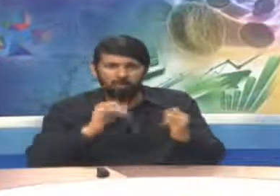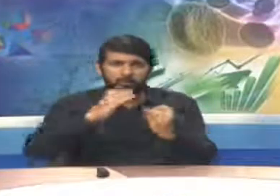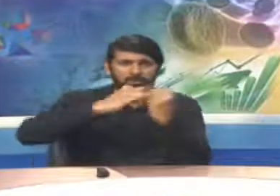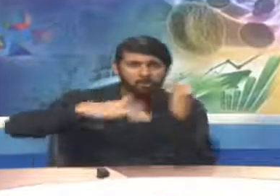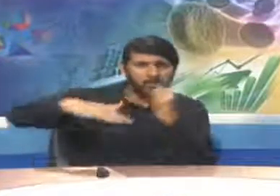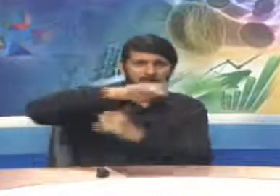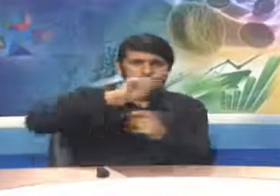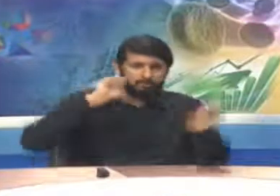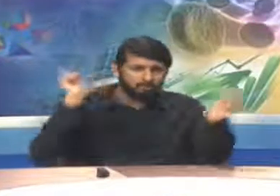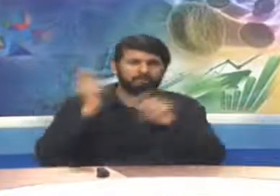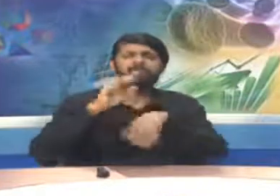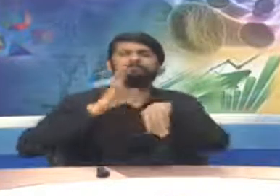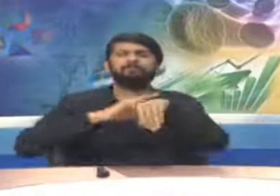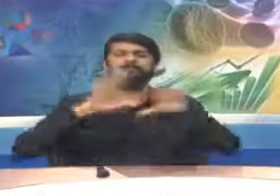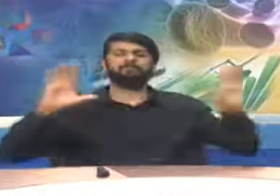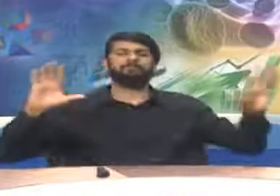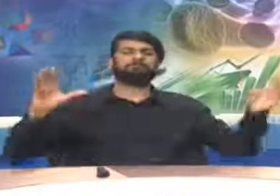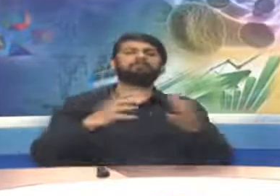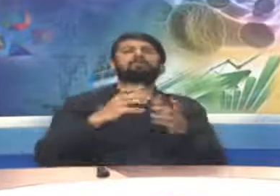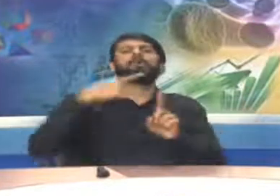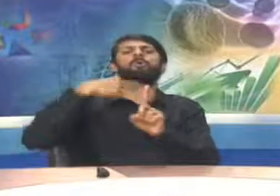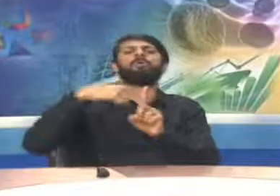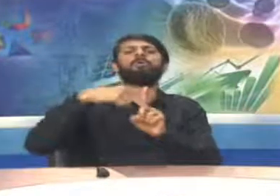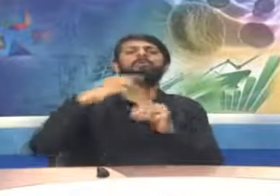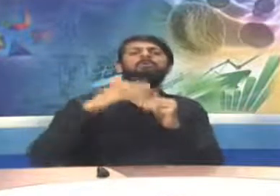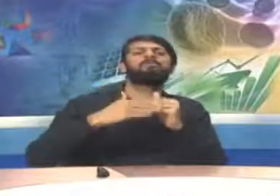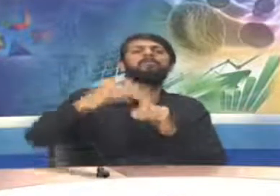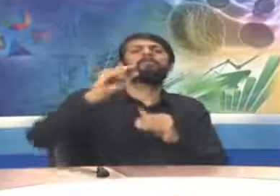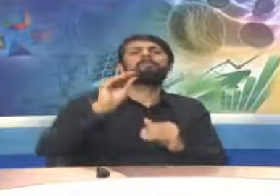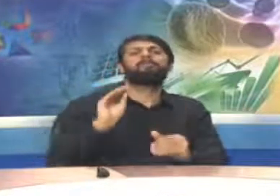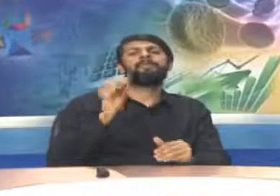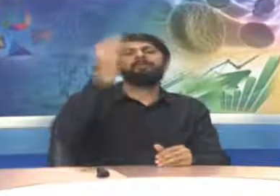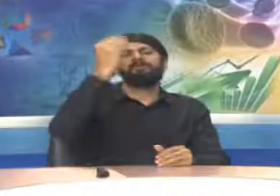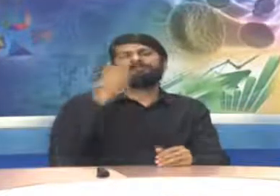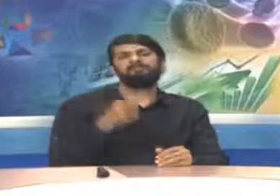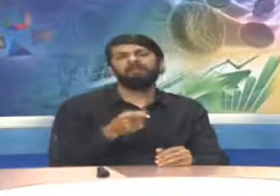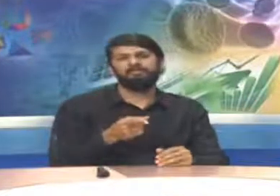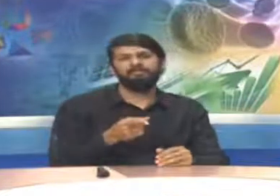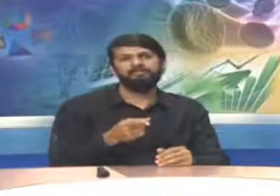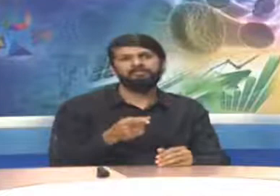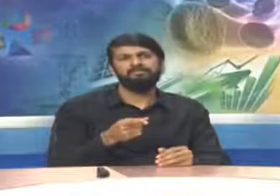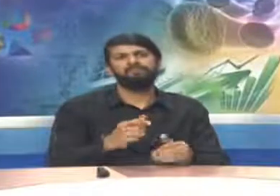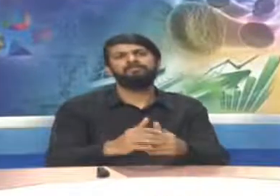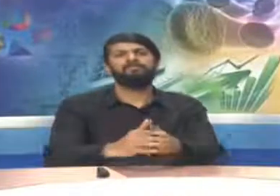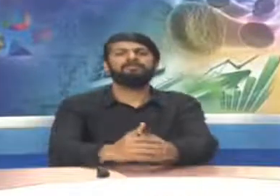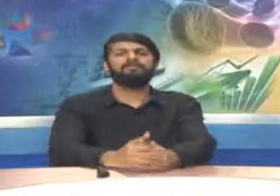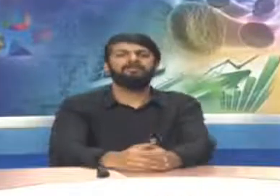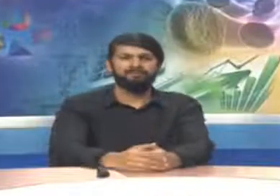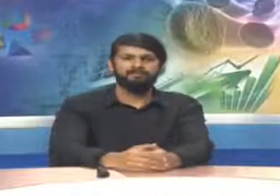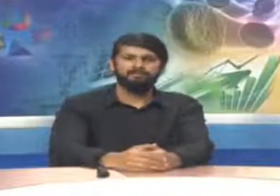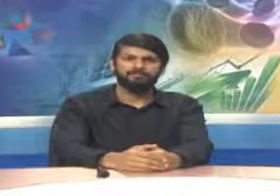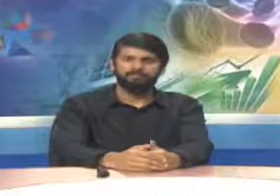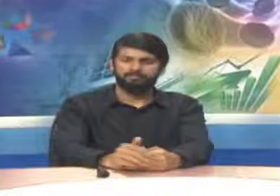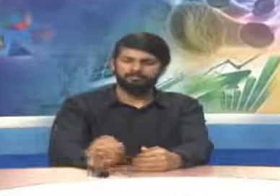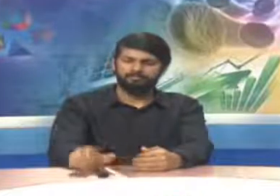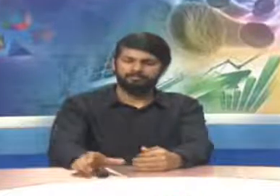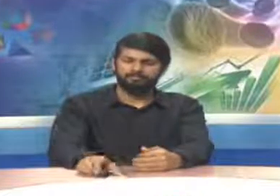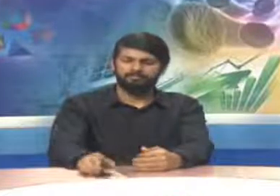Sarvodaya, as Gandhiji had visualized, is the greatest good of all members of